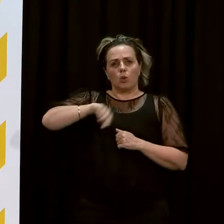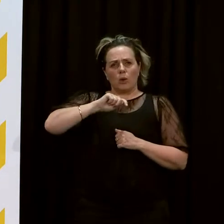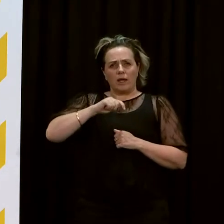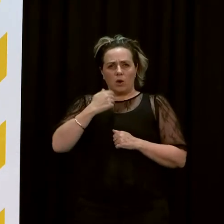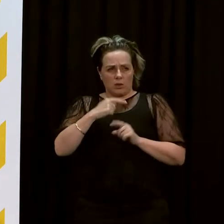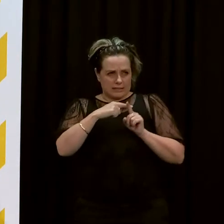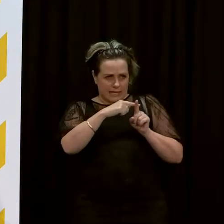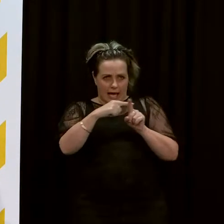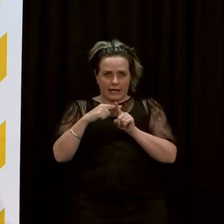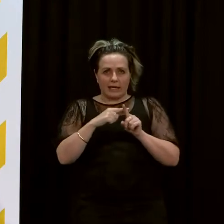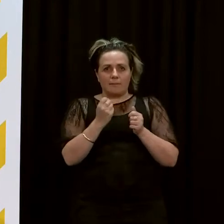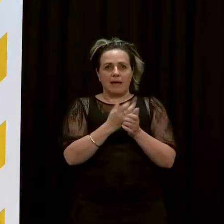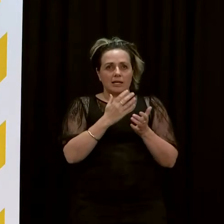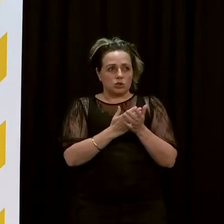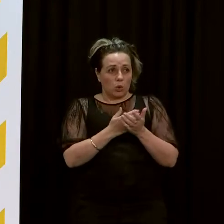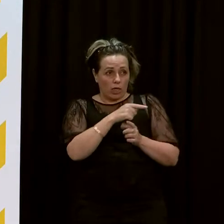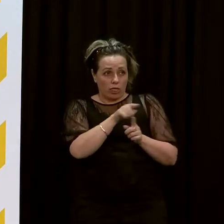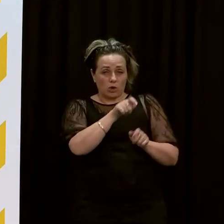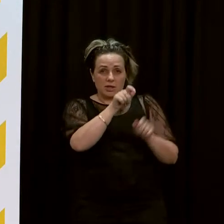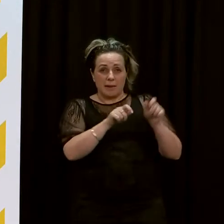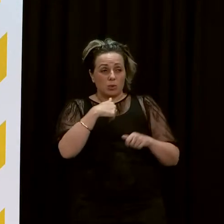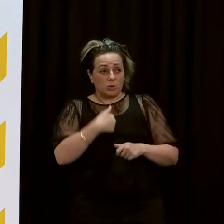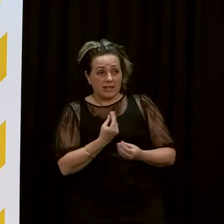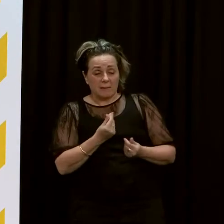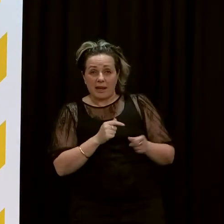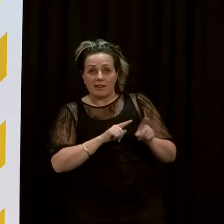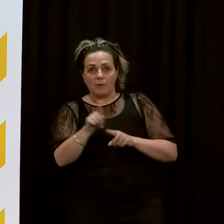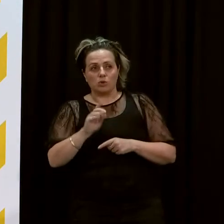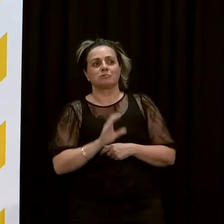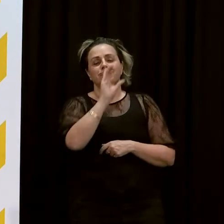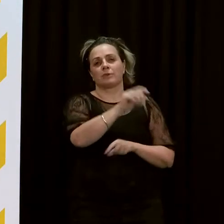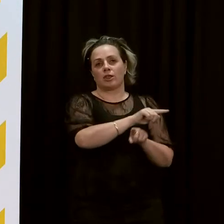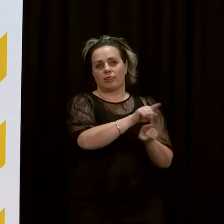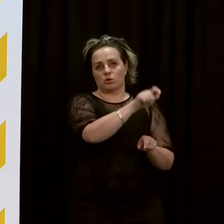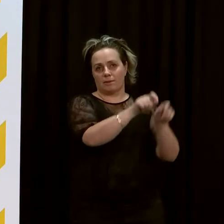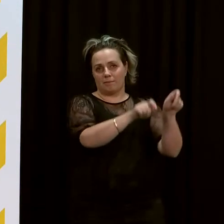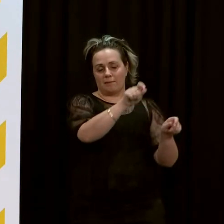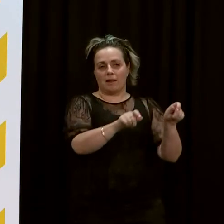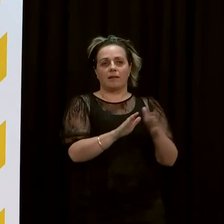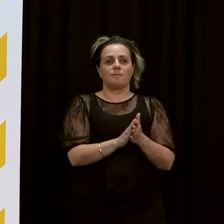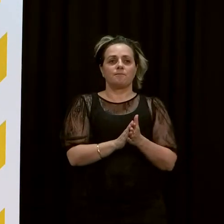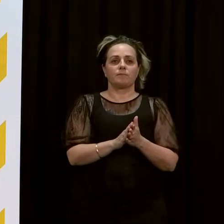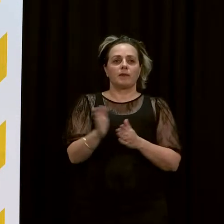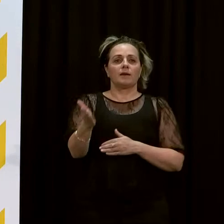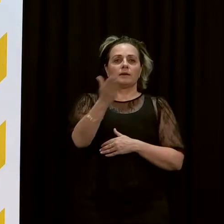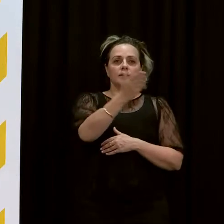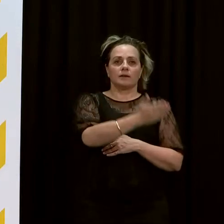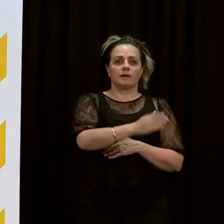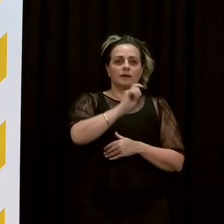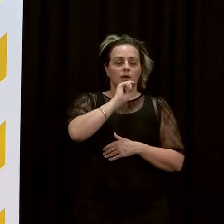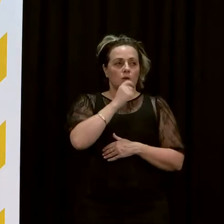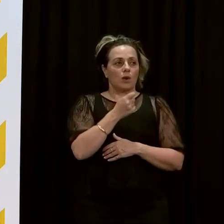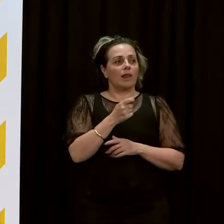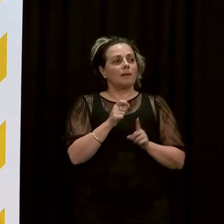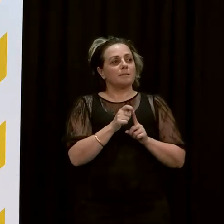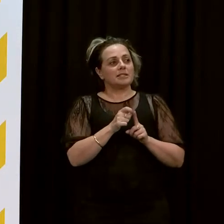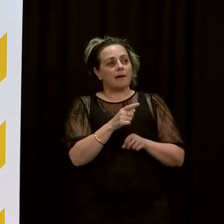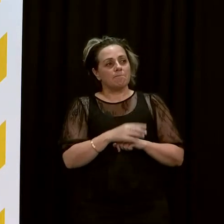targeted and trying to reach those households who need it the most. Hipkins said over the weekend that Cabinet was going I'm going to to come down to pick you and I'll come over to